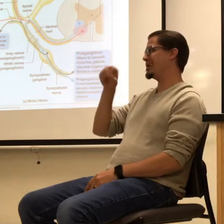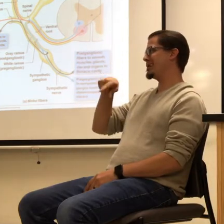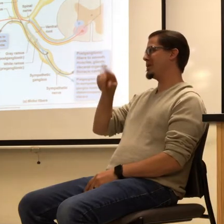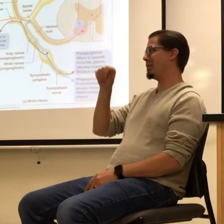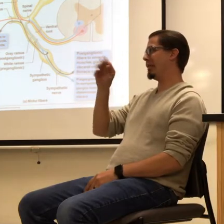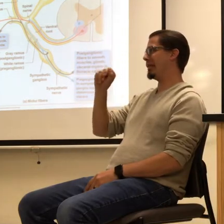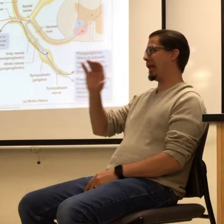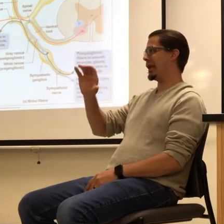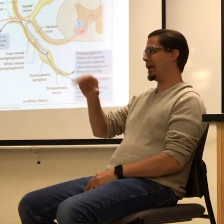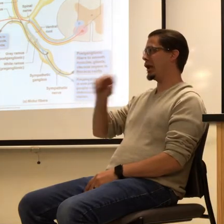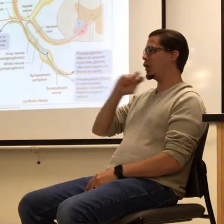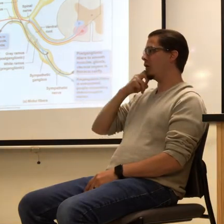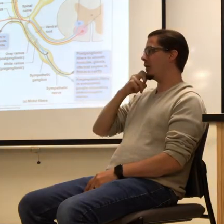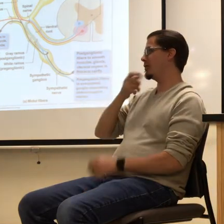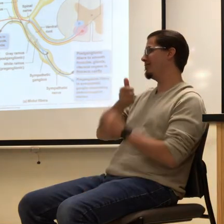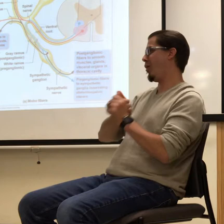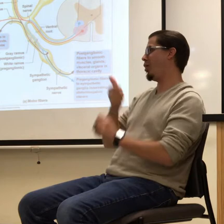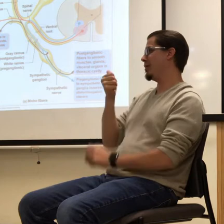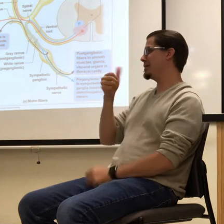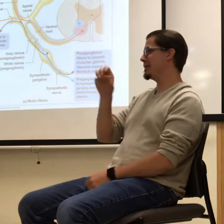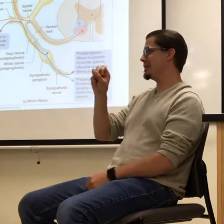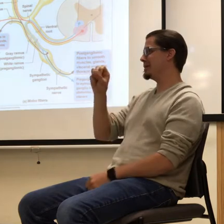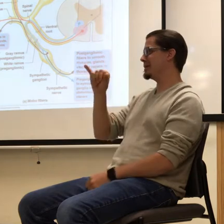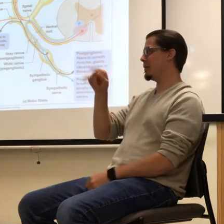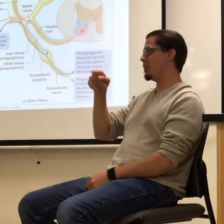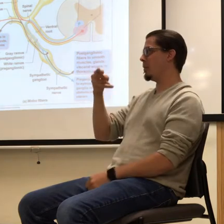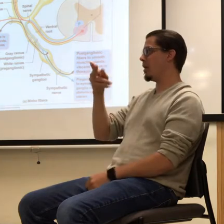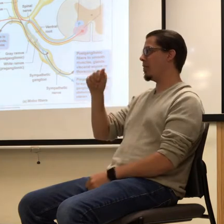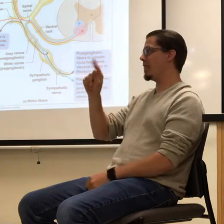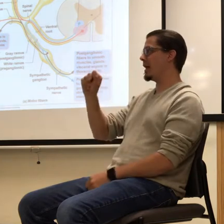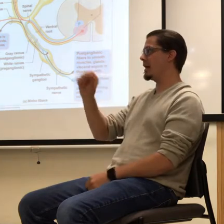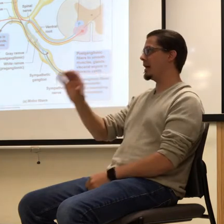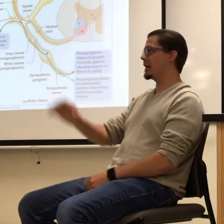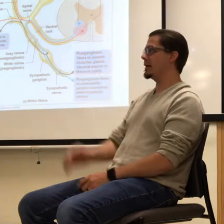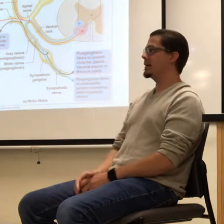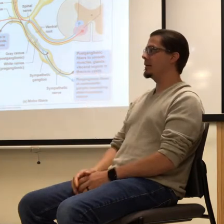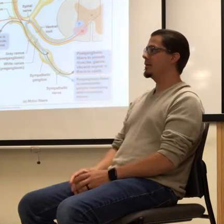just stick with what they say, sympathetic.